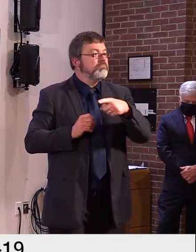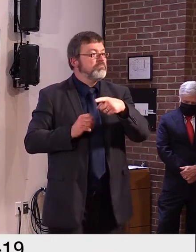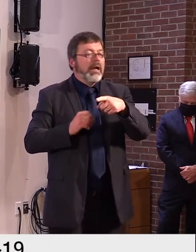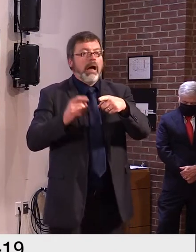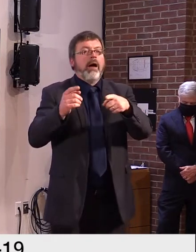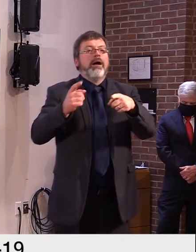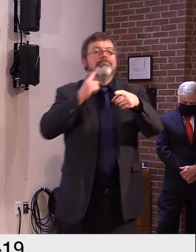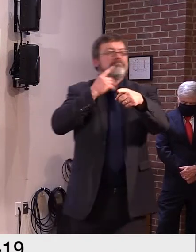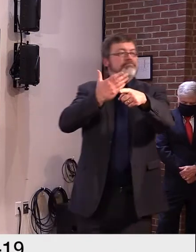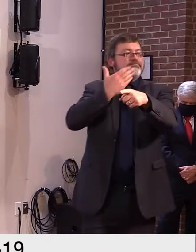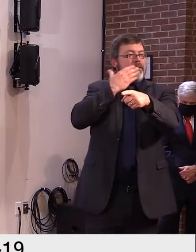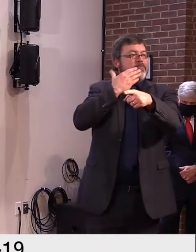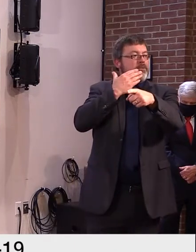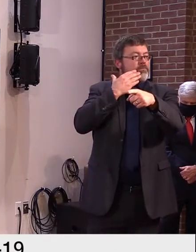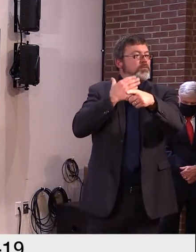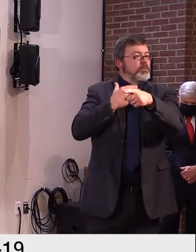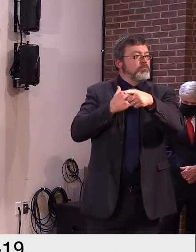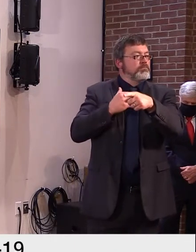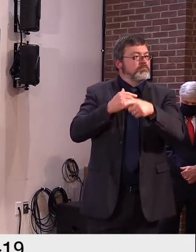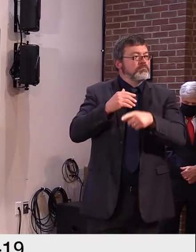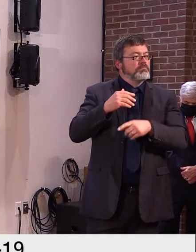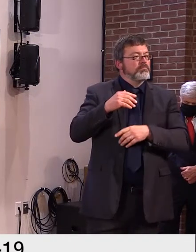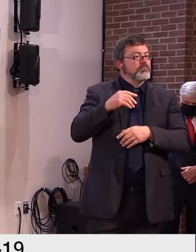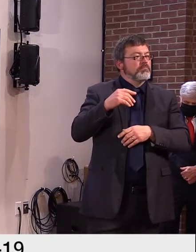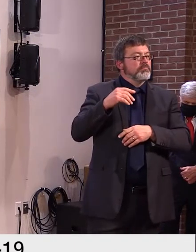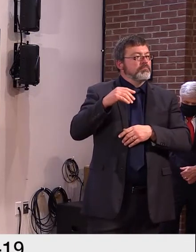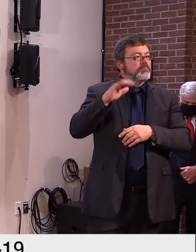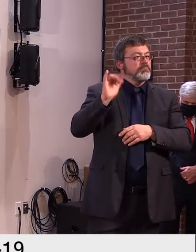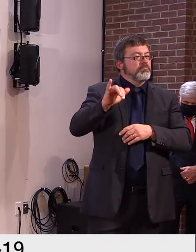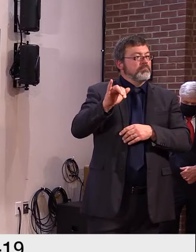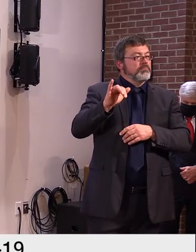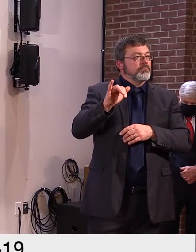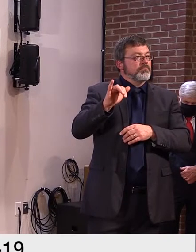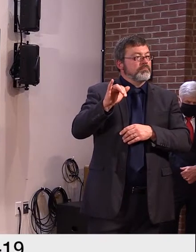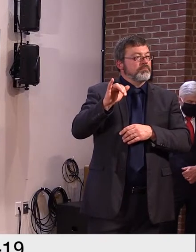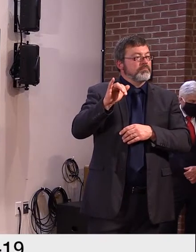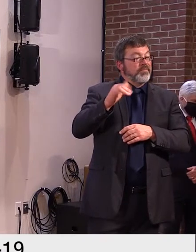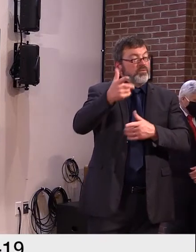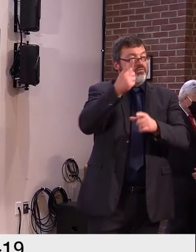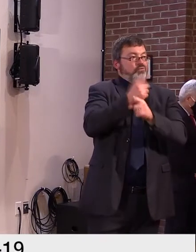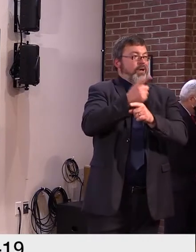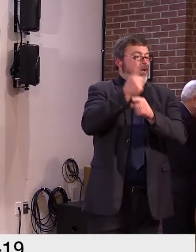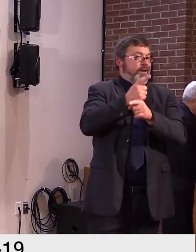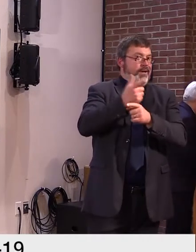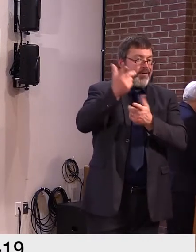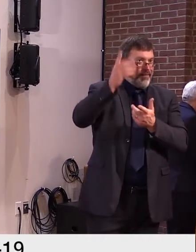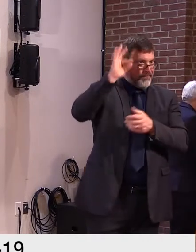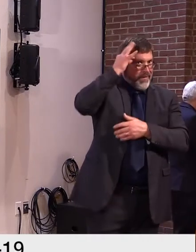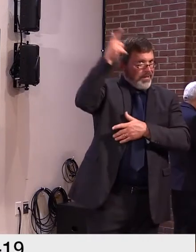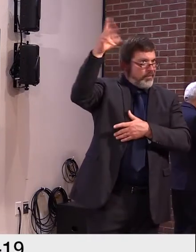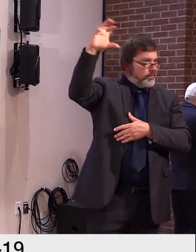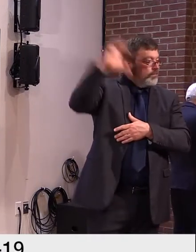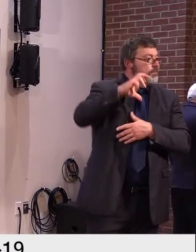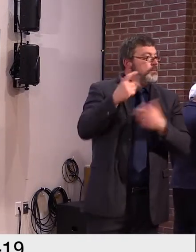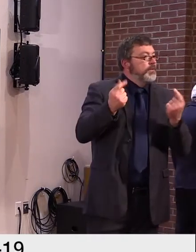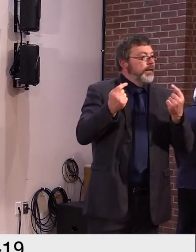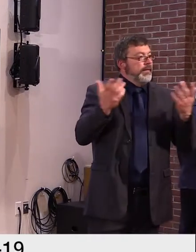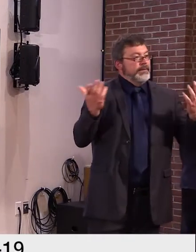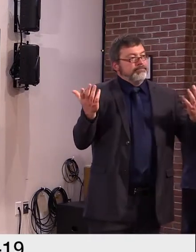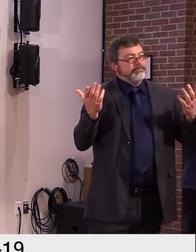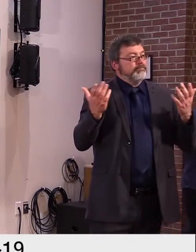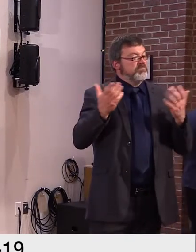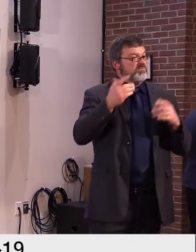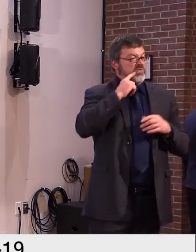it probably relies on another stimulus package being passed by Congress, but a lot of people are asking what is going to